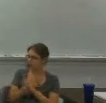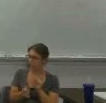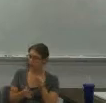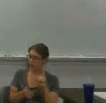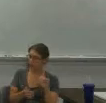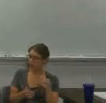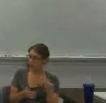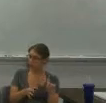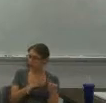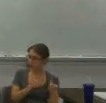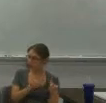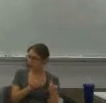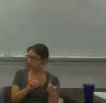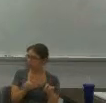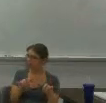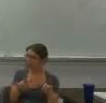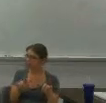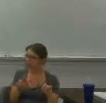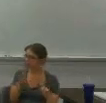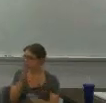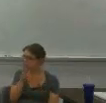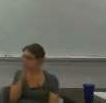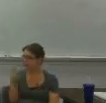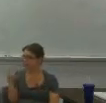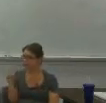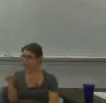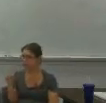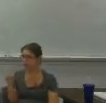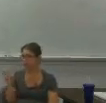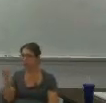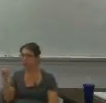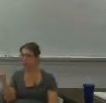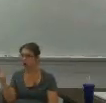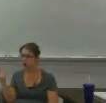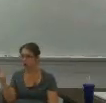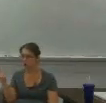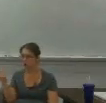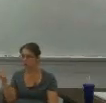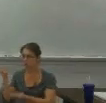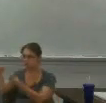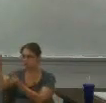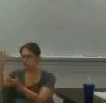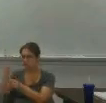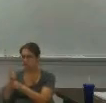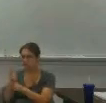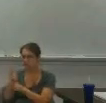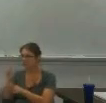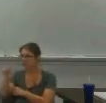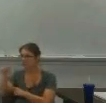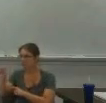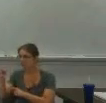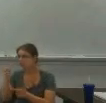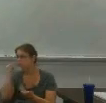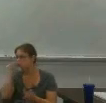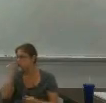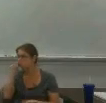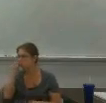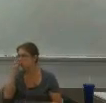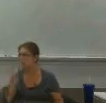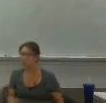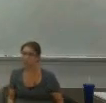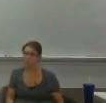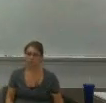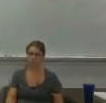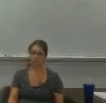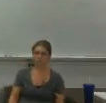if you want to think about it that way. So again, this all comes down to this hydrogen bonding and the way it reacts with